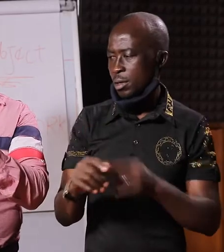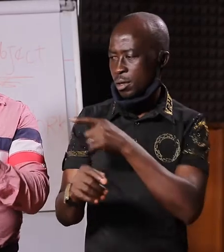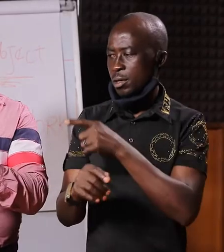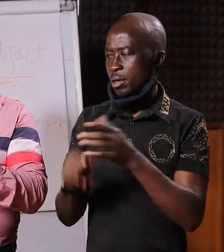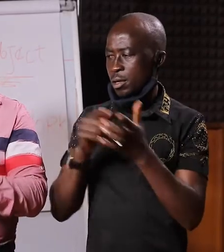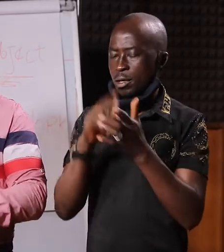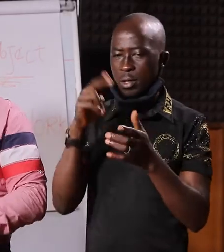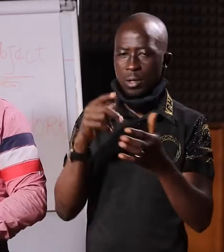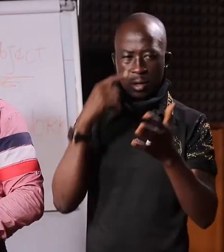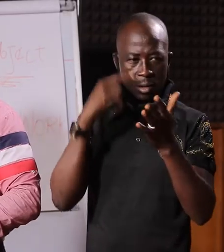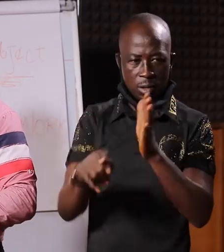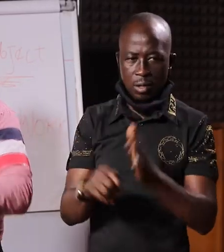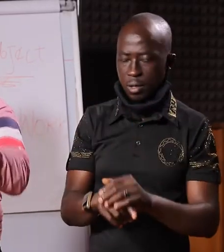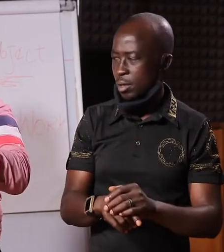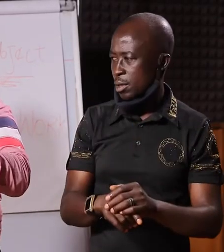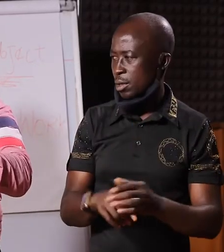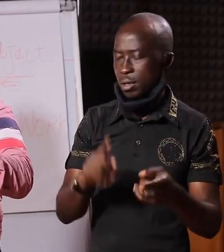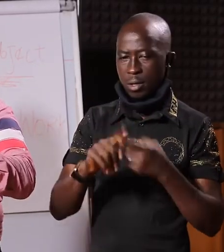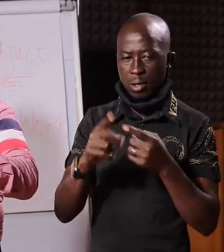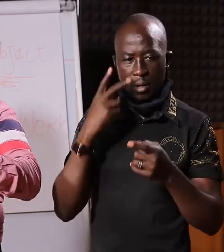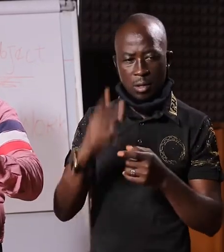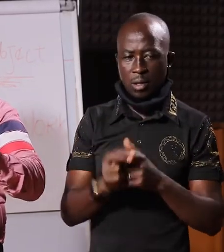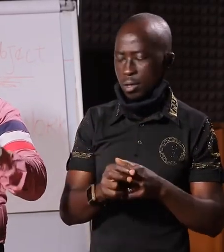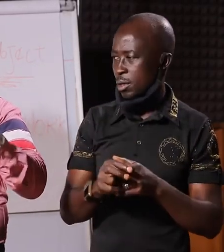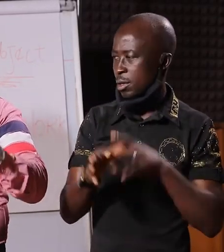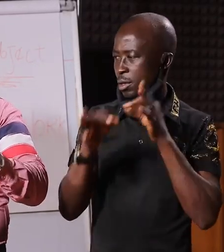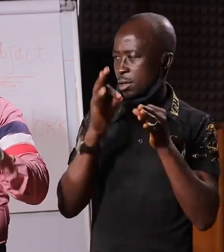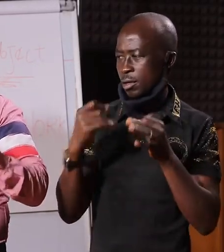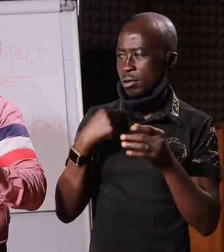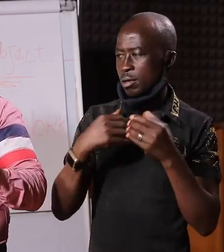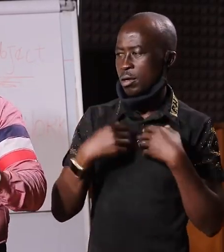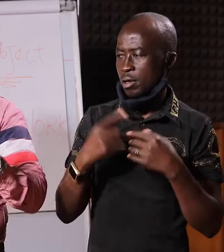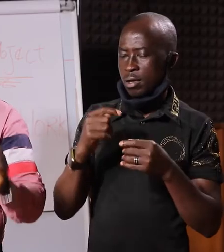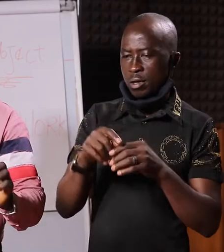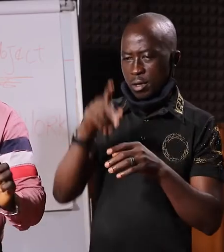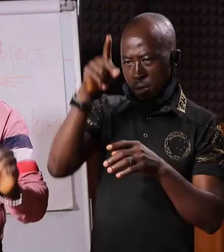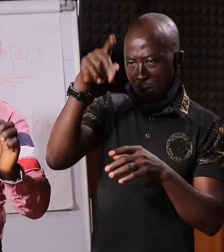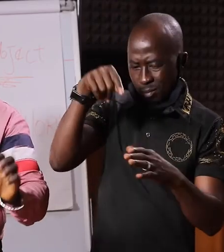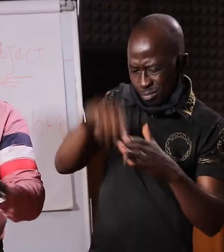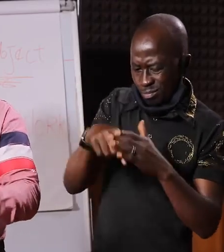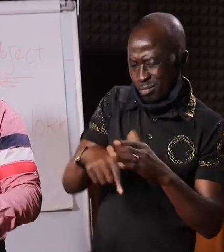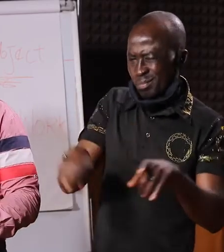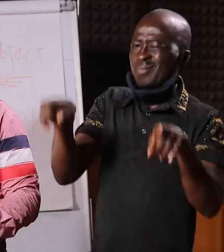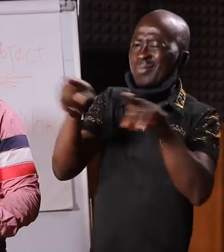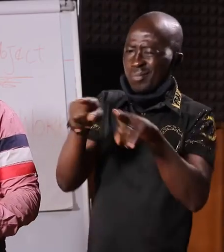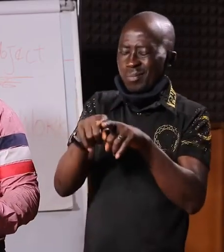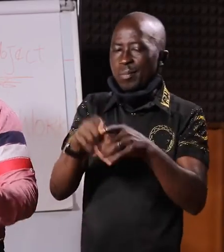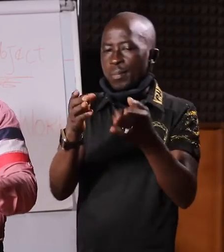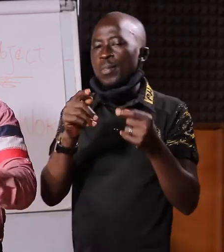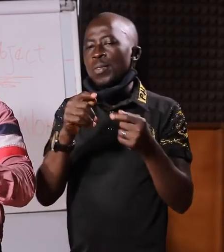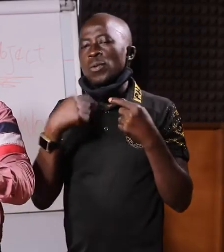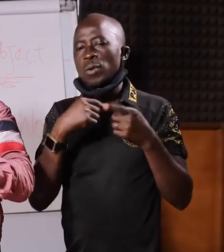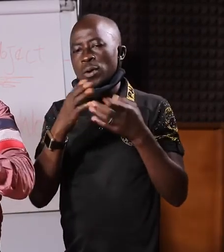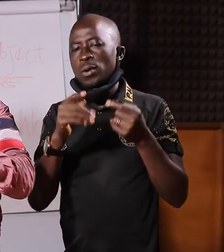check to see whether we have the pitch exactly the one we want to produce.